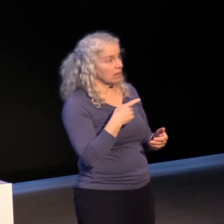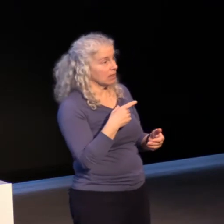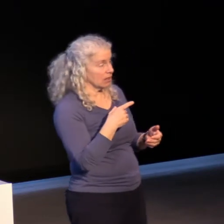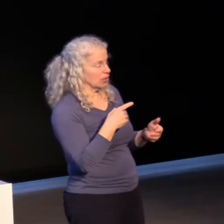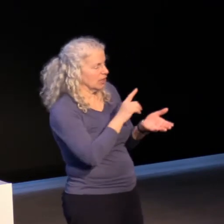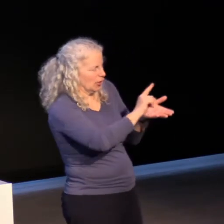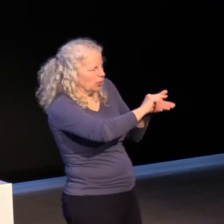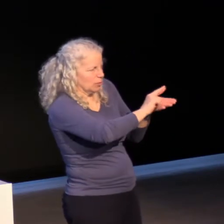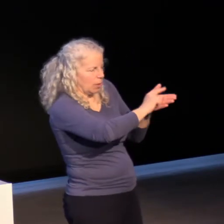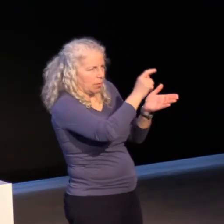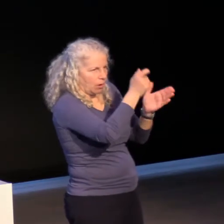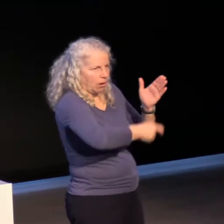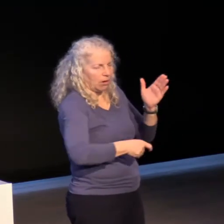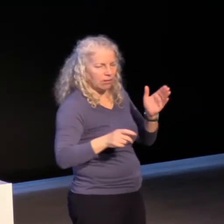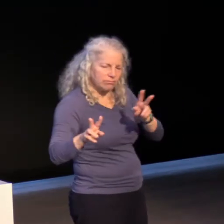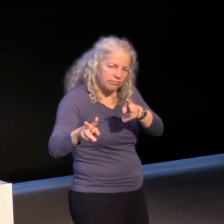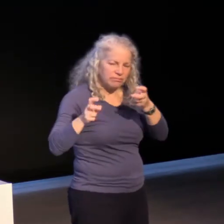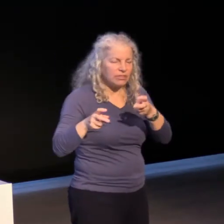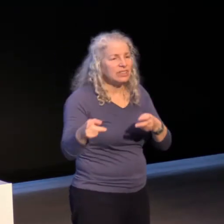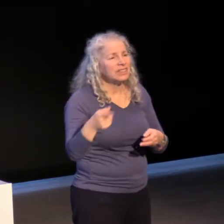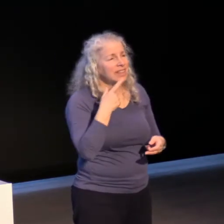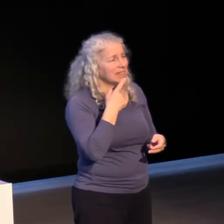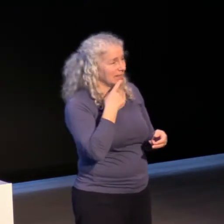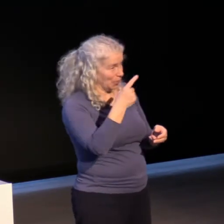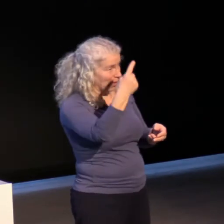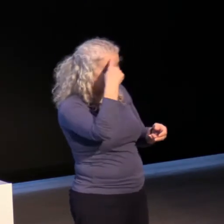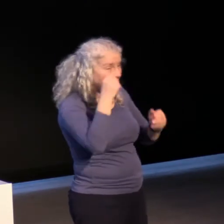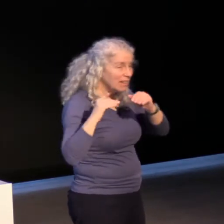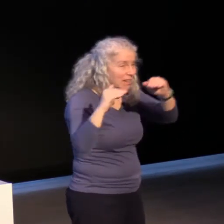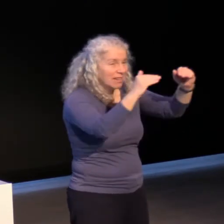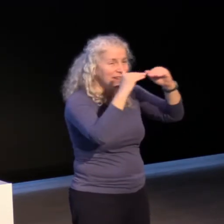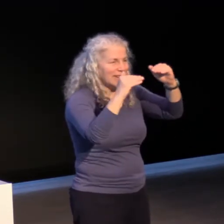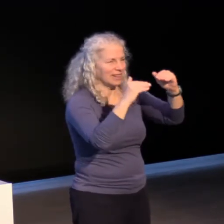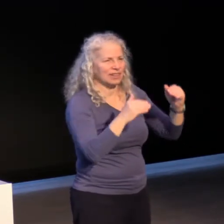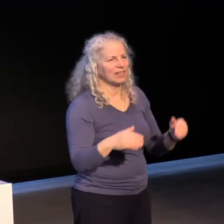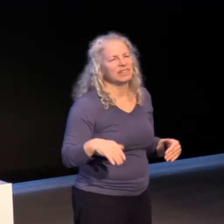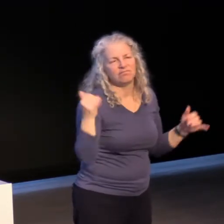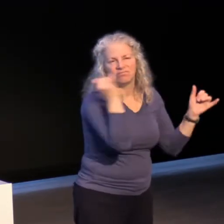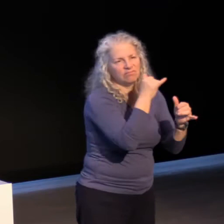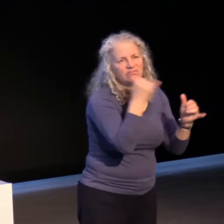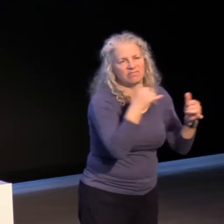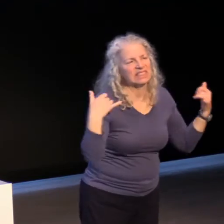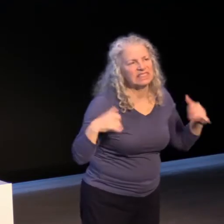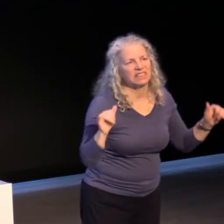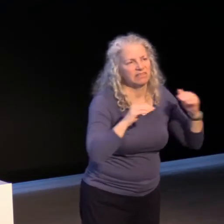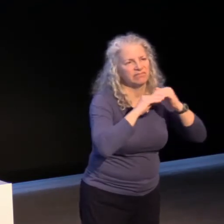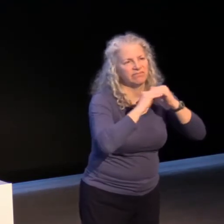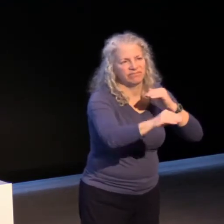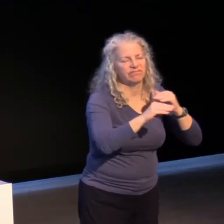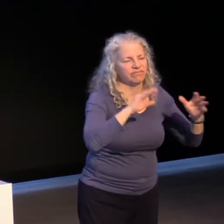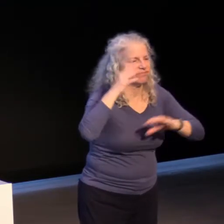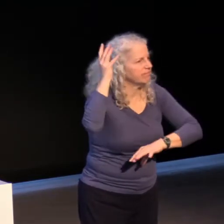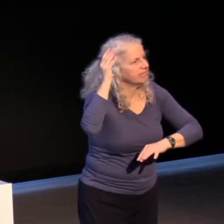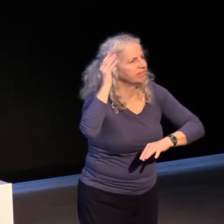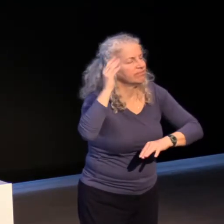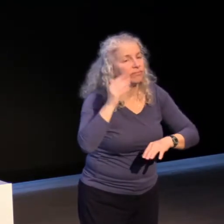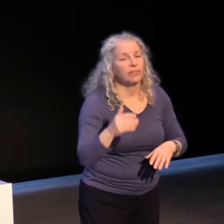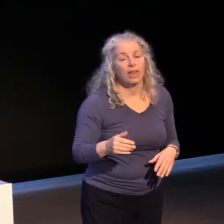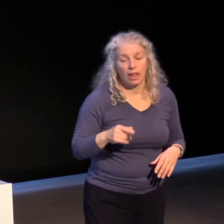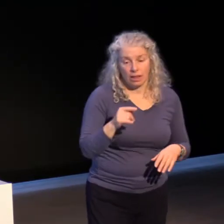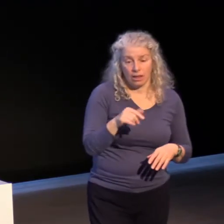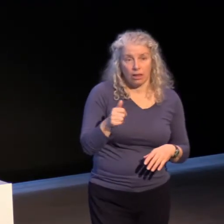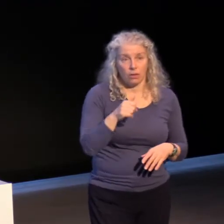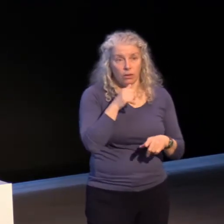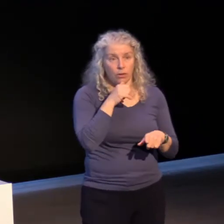"but this nonsense still persists." And then on to Phyllis Wheatley. At a relatively young age, after all her fame and